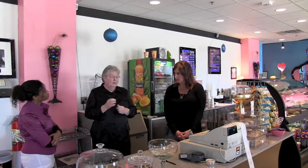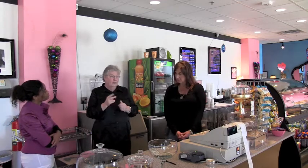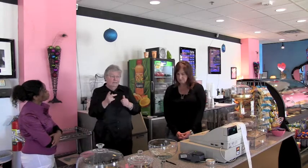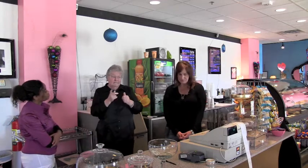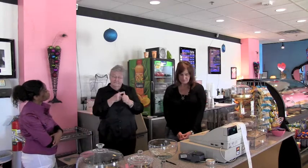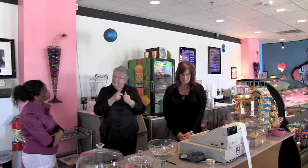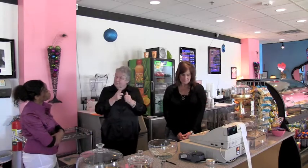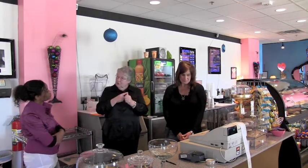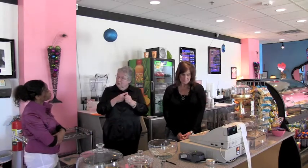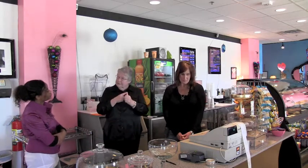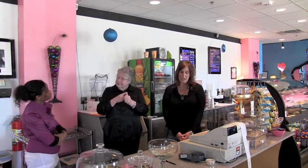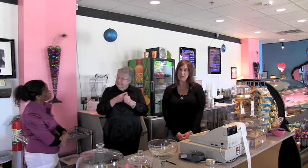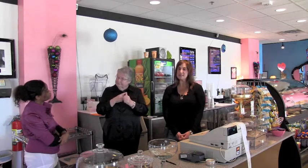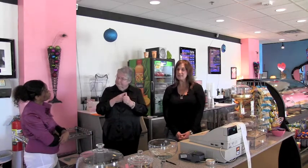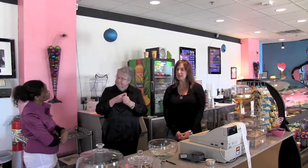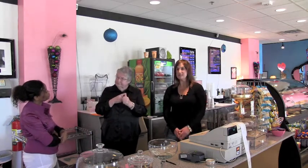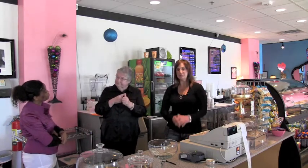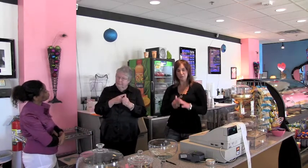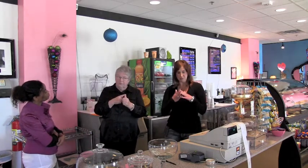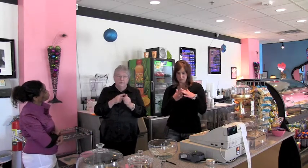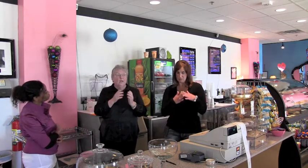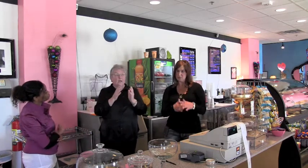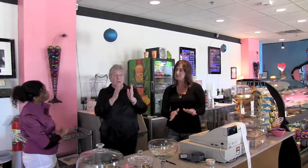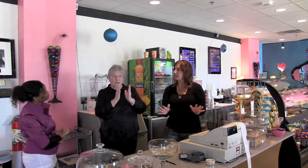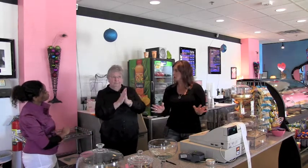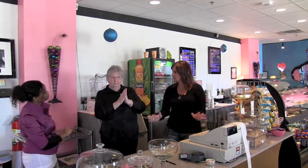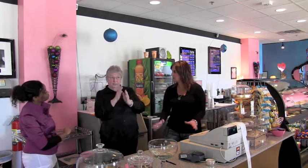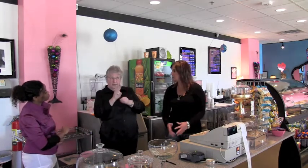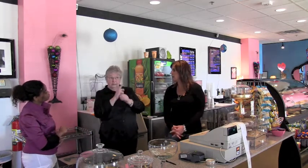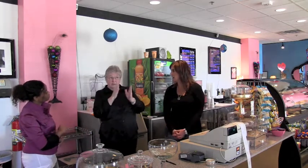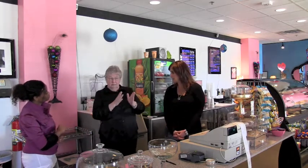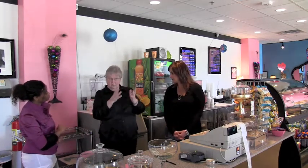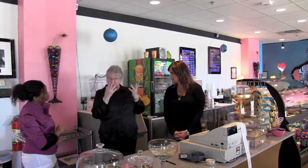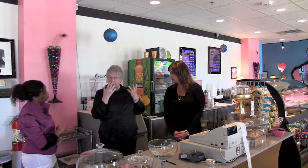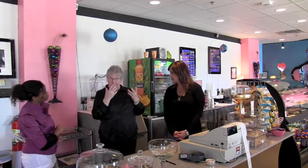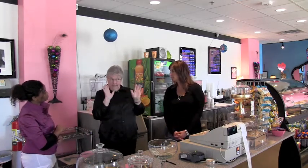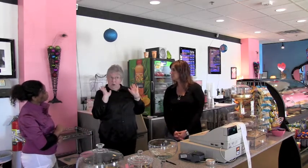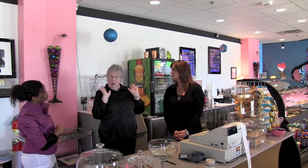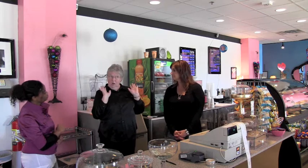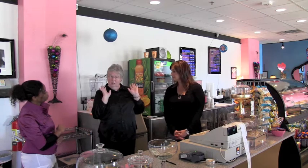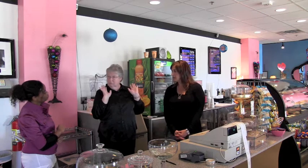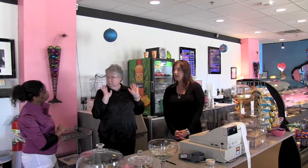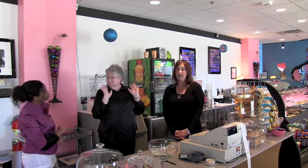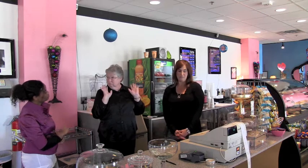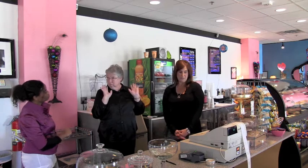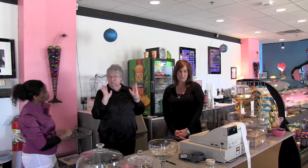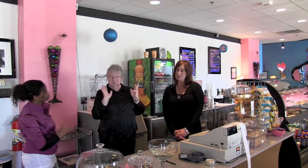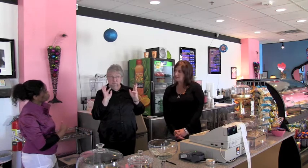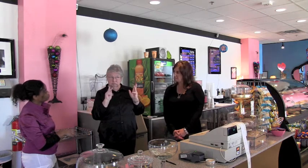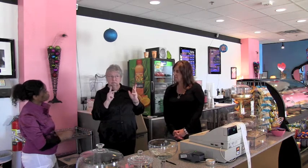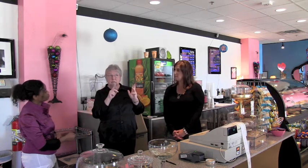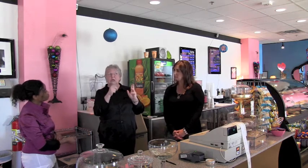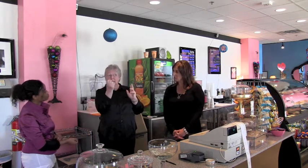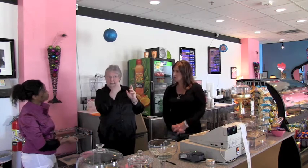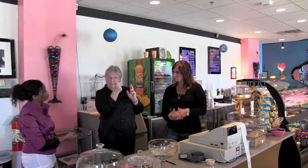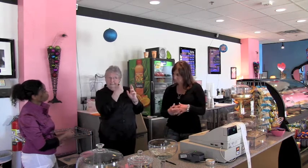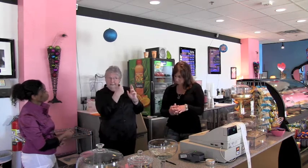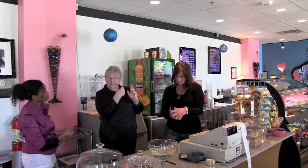First of all, I ask the customer if, is that all they would like? And if they tell me,